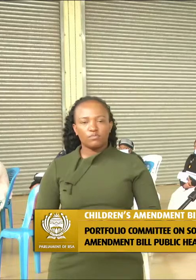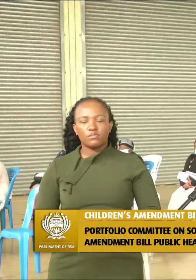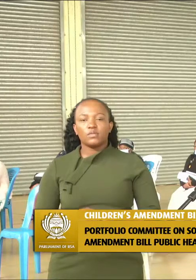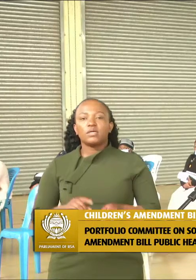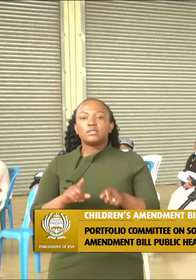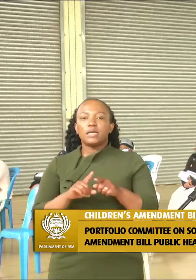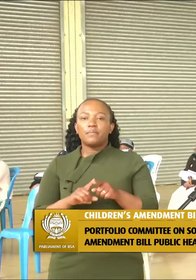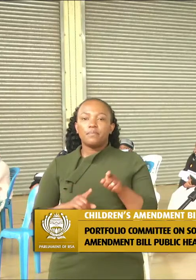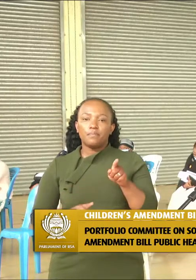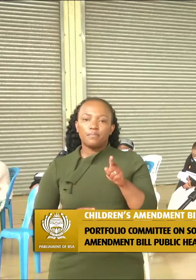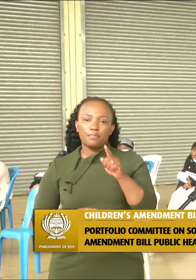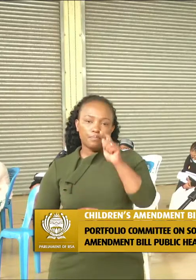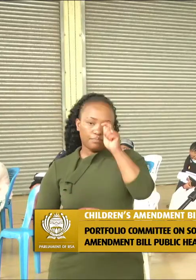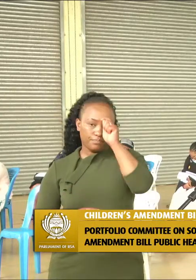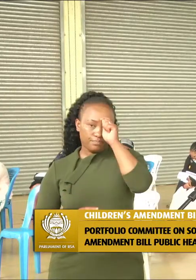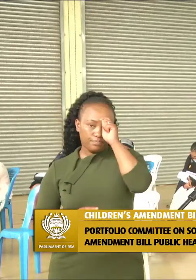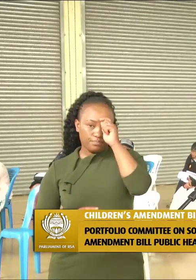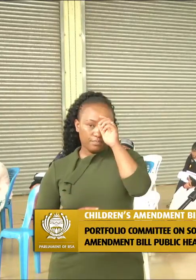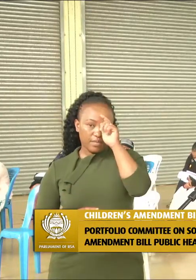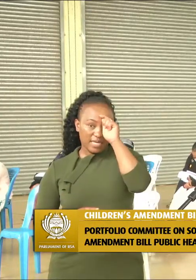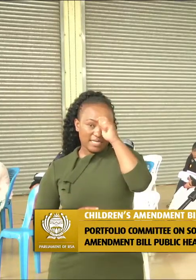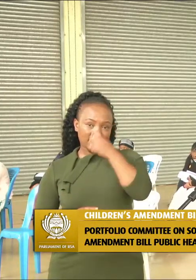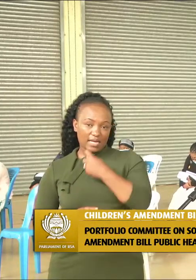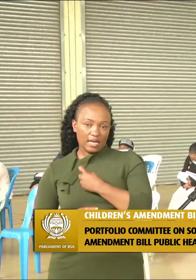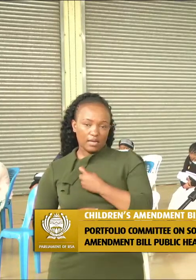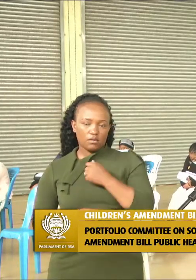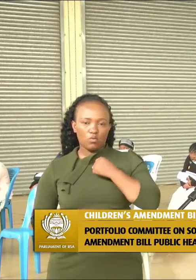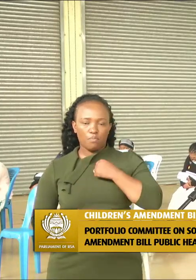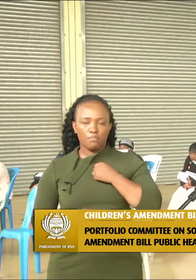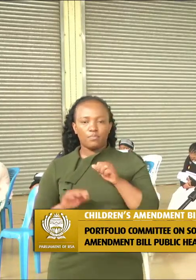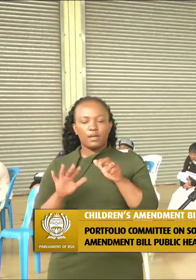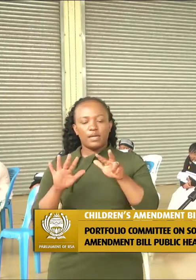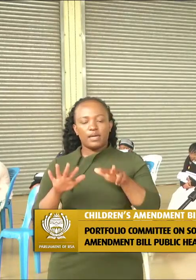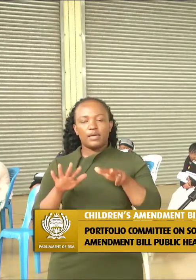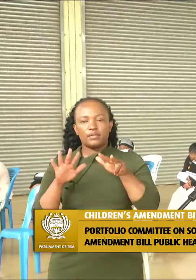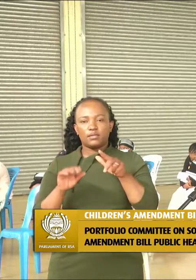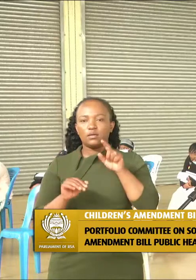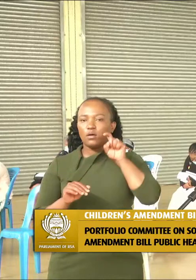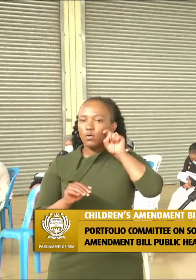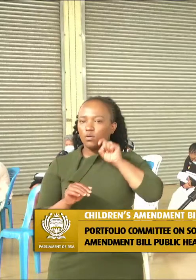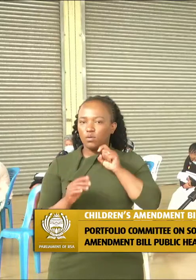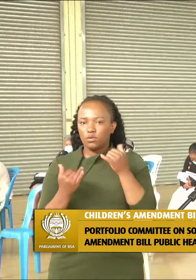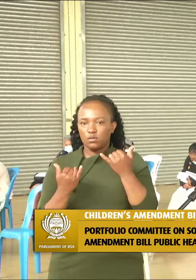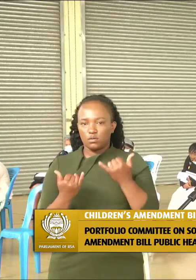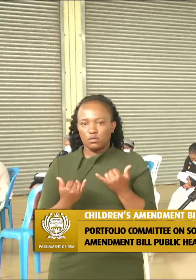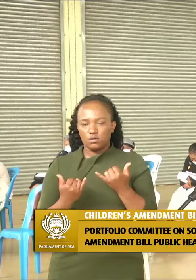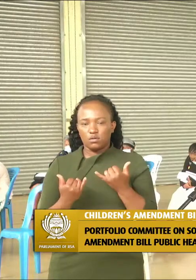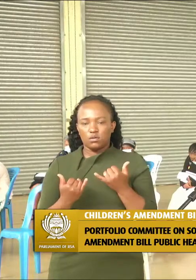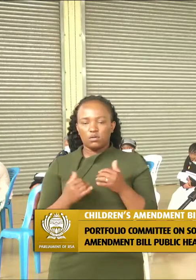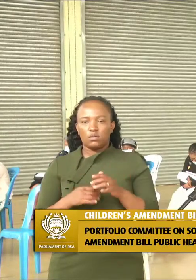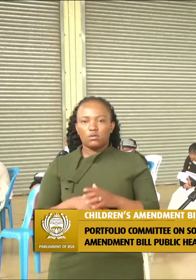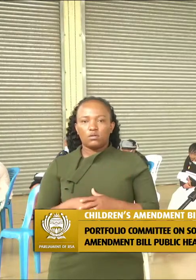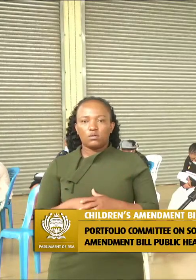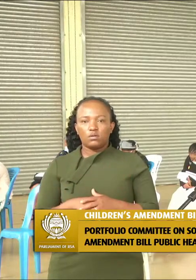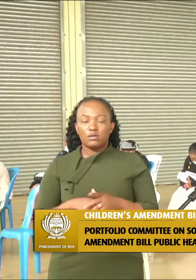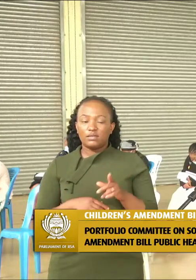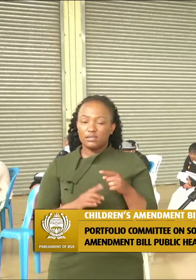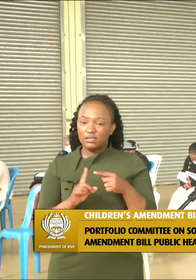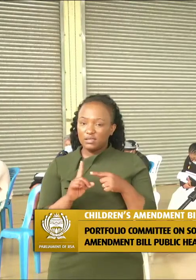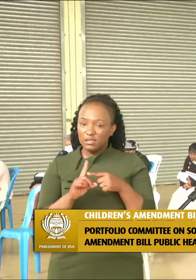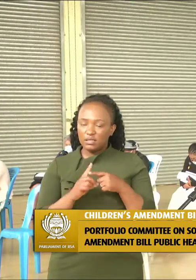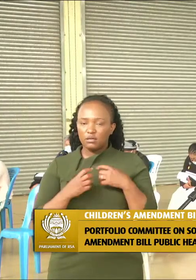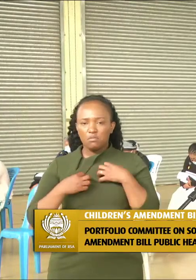son. Esimweni sami nginendodana ena 18 years. Besides the emotional and